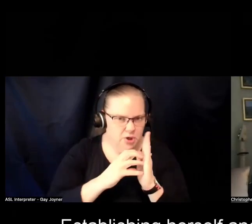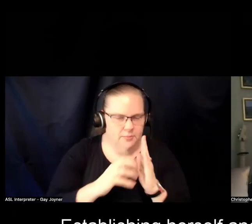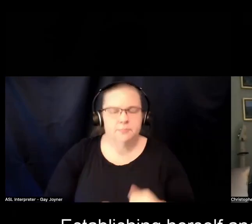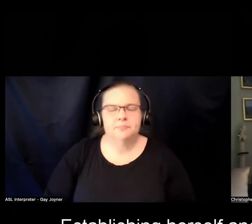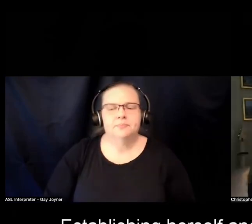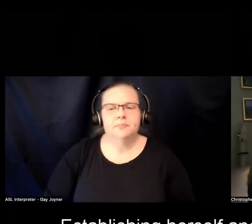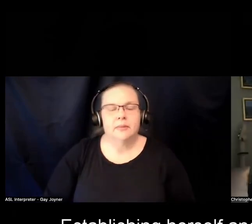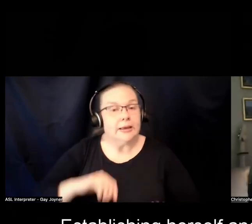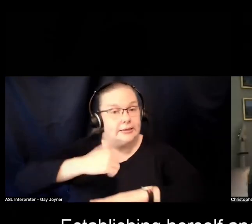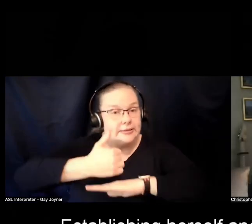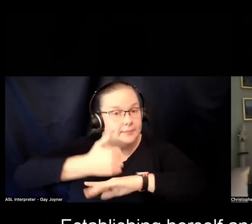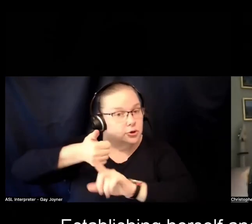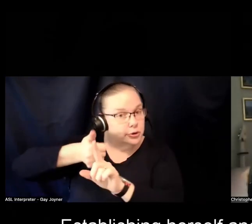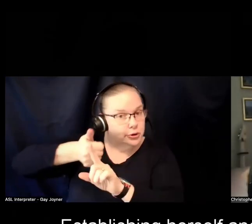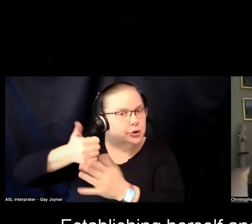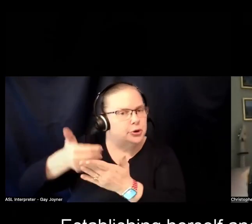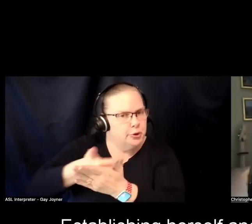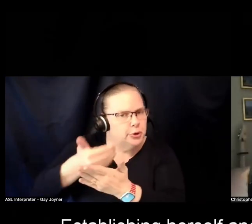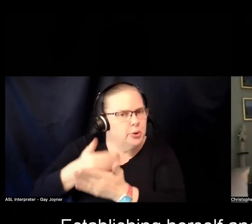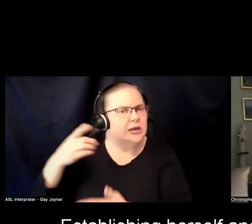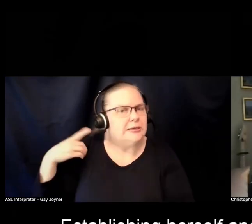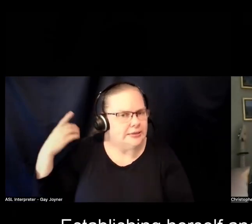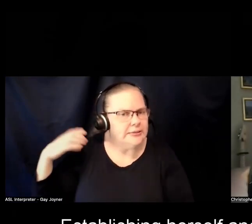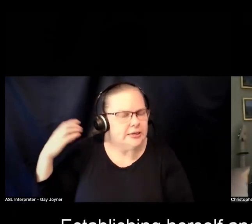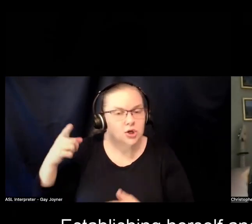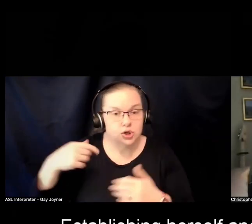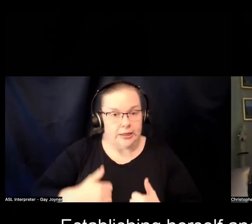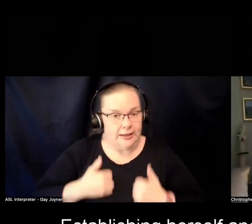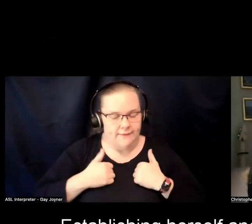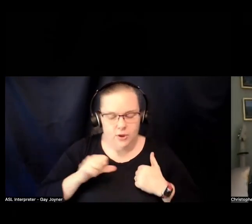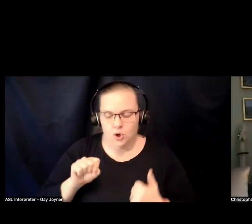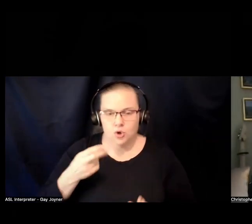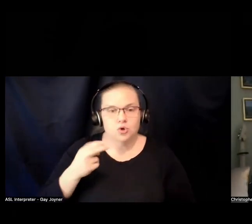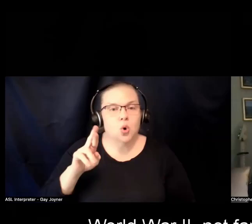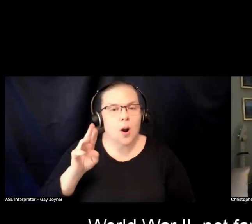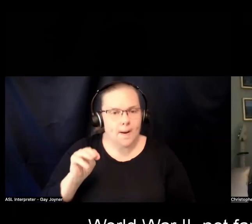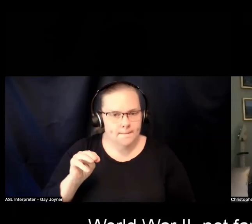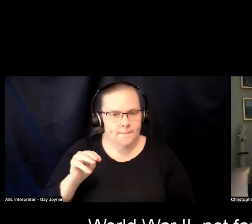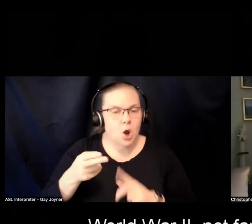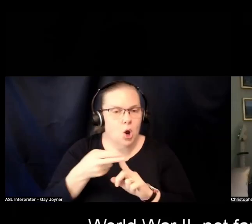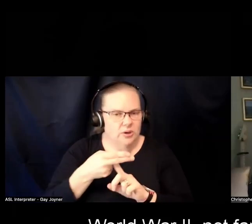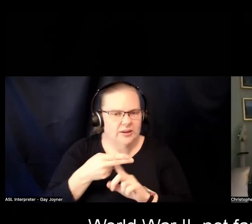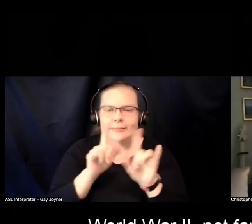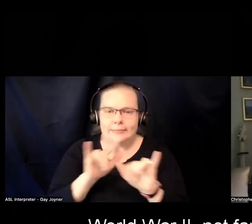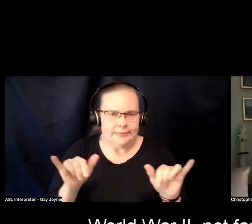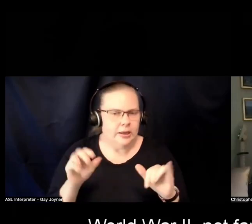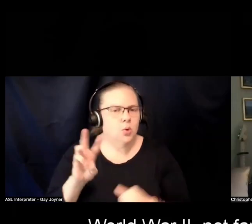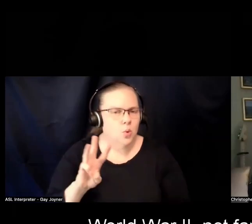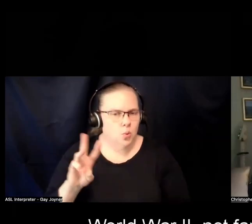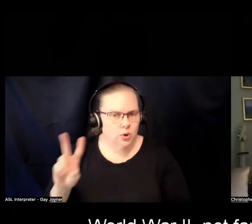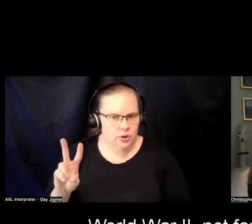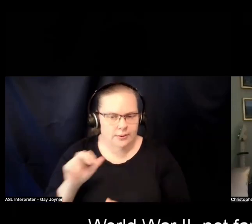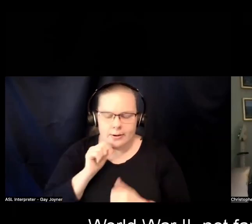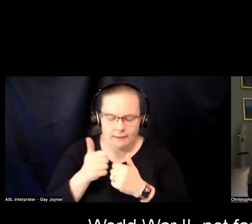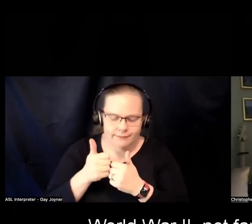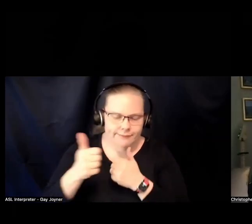Establishing herself anew in Washington, Anna lived at the Shoreham Hotel as she had during World War II, not far from the leafy